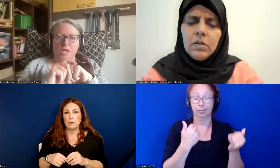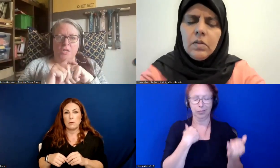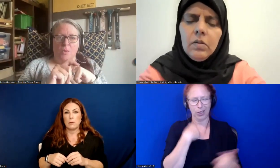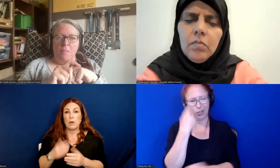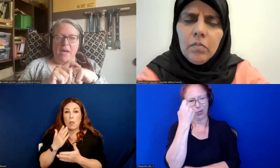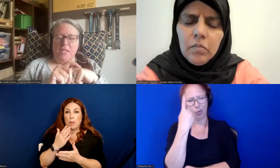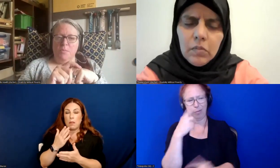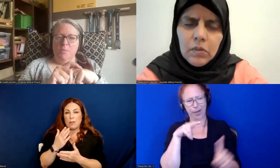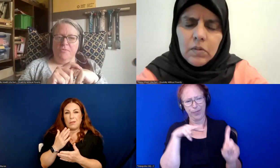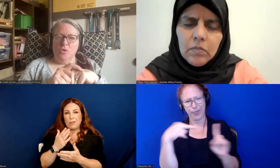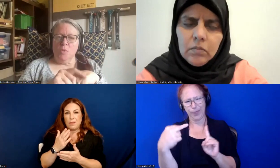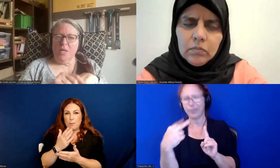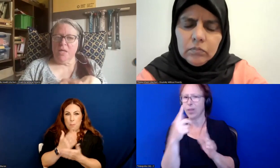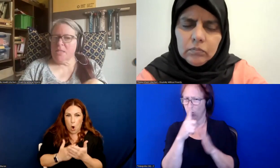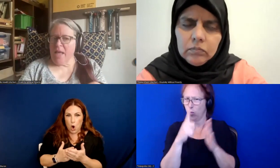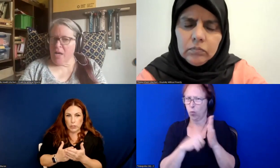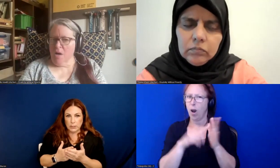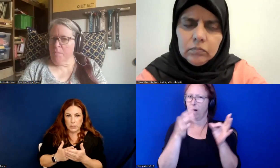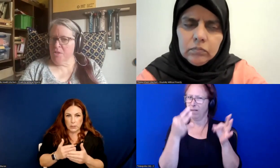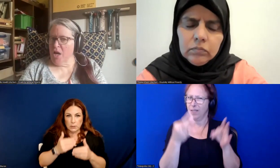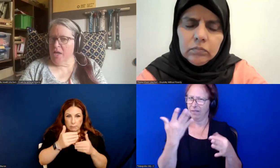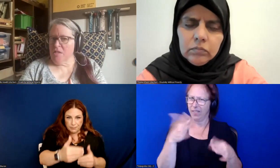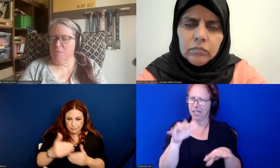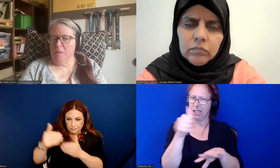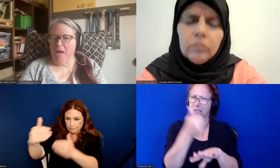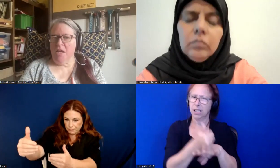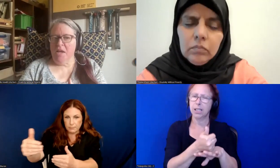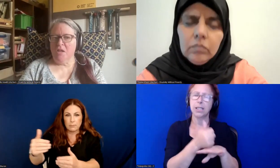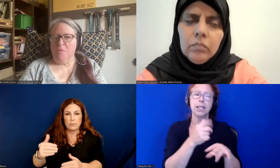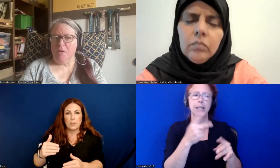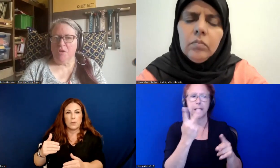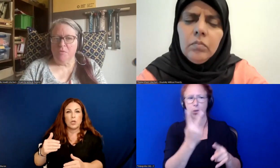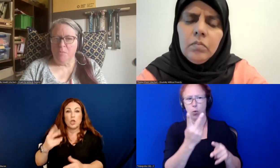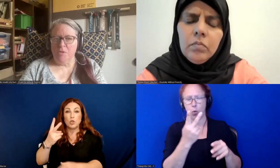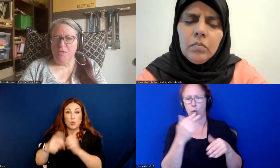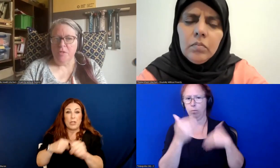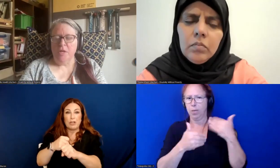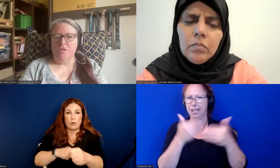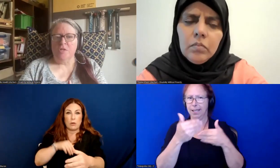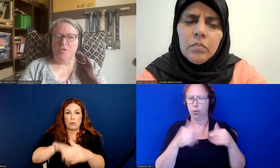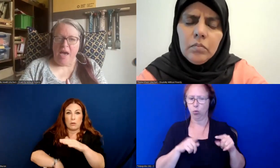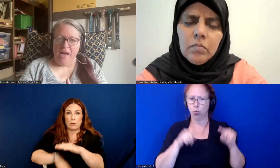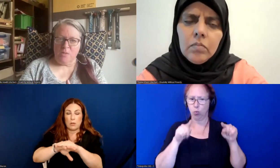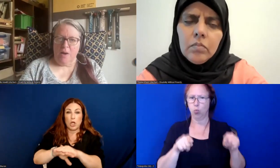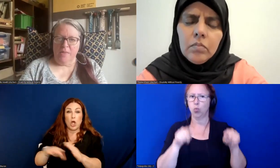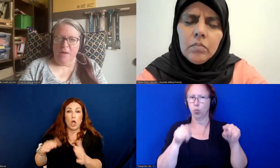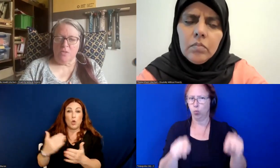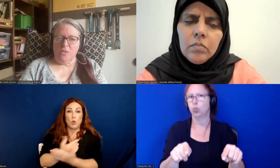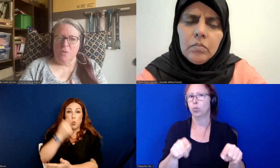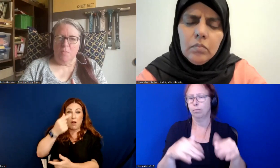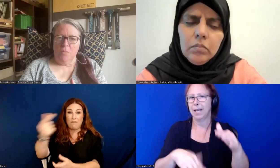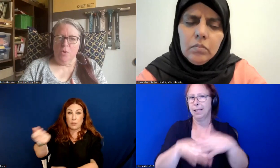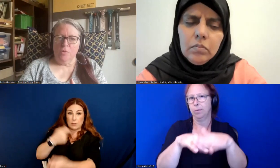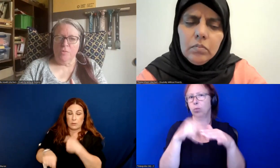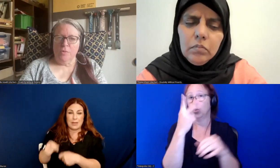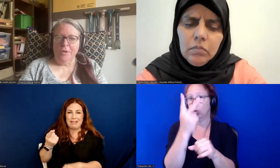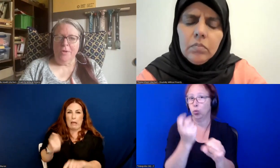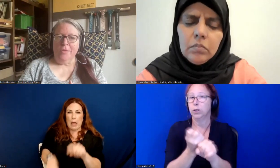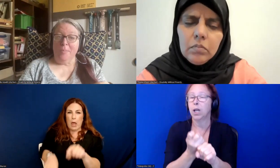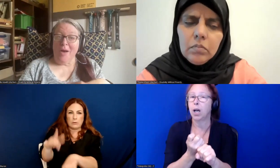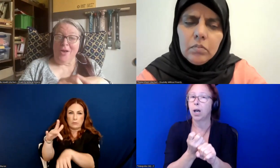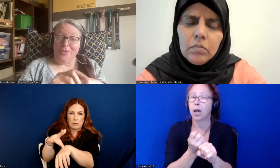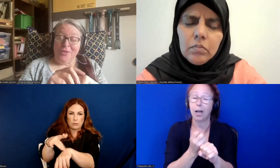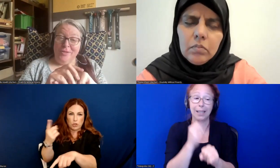parts, so a maximum of 2 years that can't be changed by an incoming Mhm. government. So that's why that was so